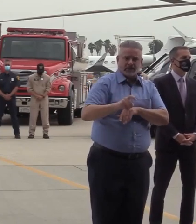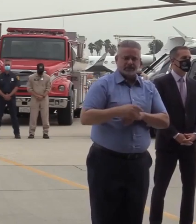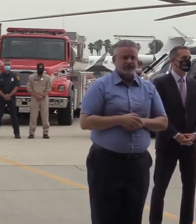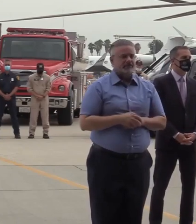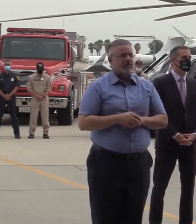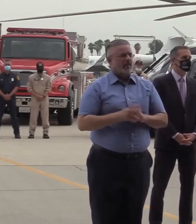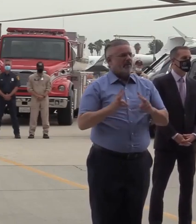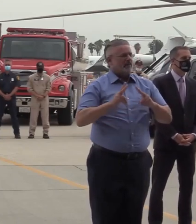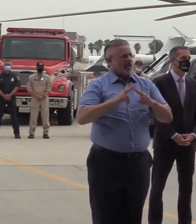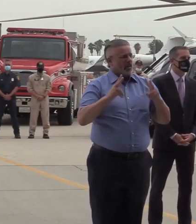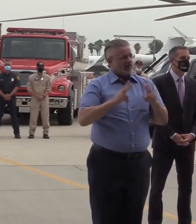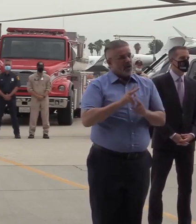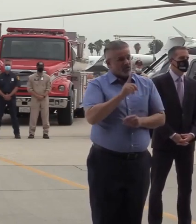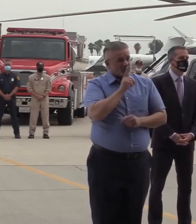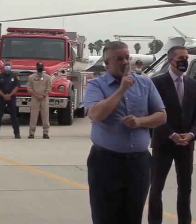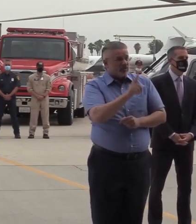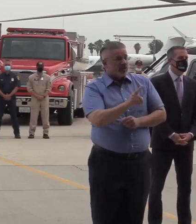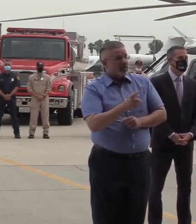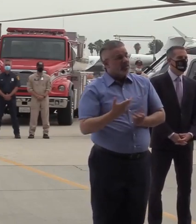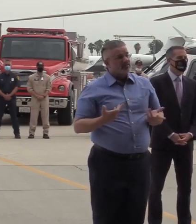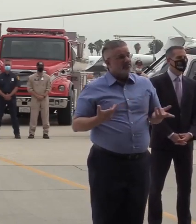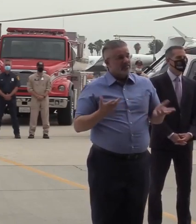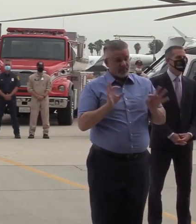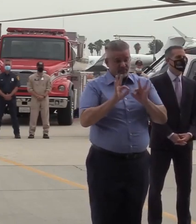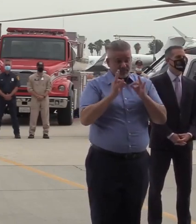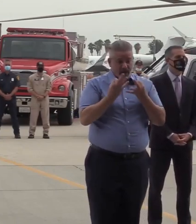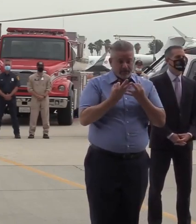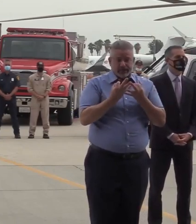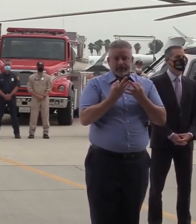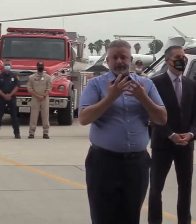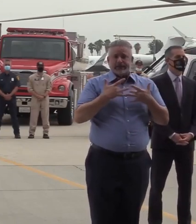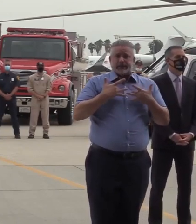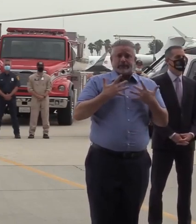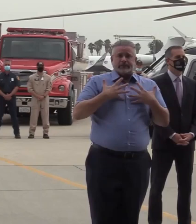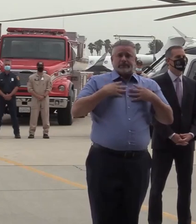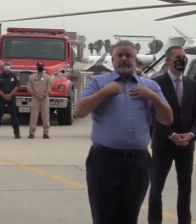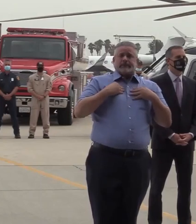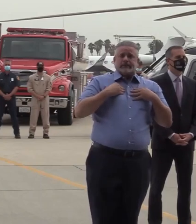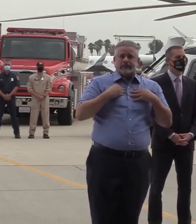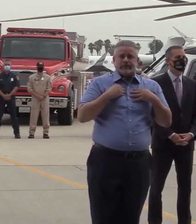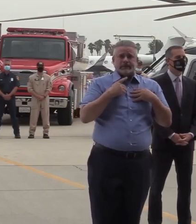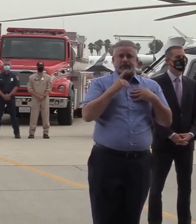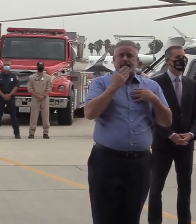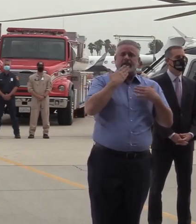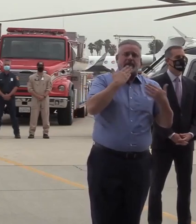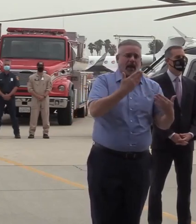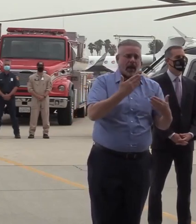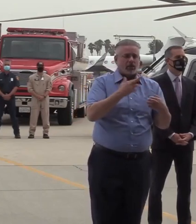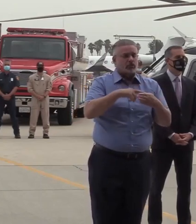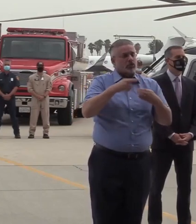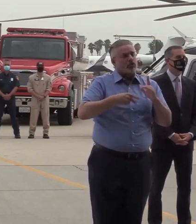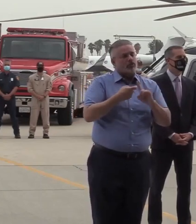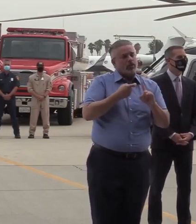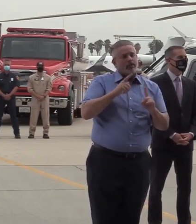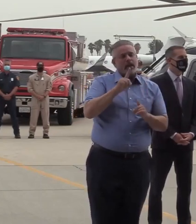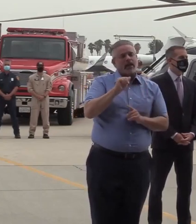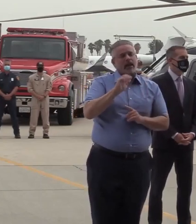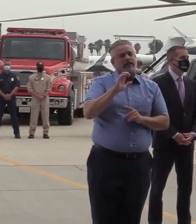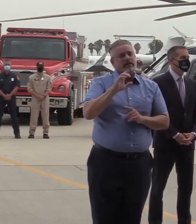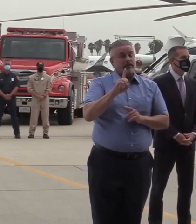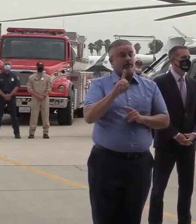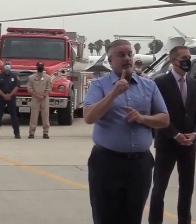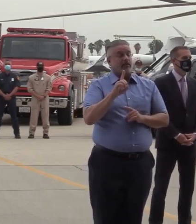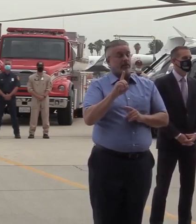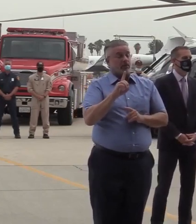And these are very real circumstances, ones that families have been impacted by. Thankfully, as a result of our LA City Fire